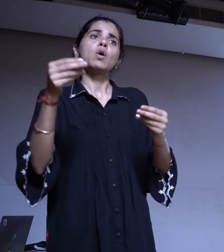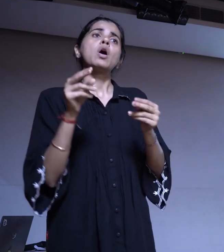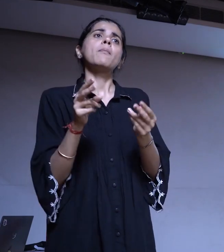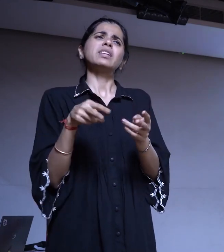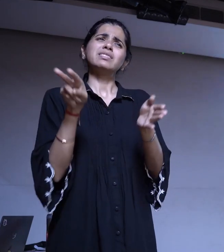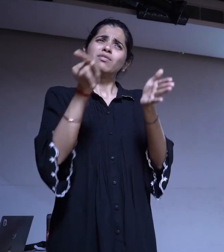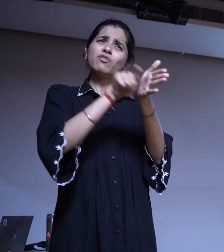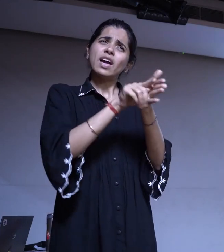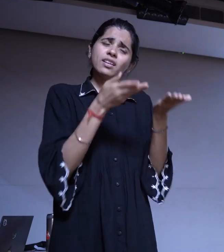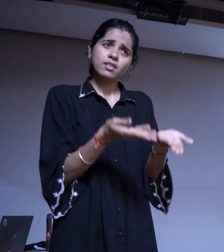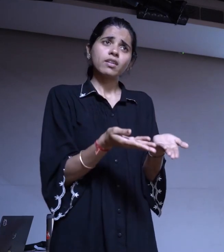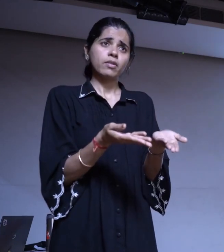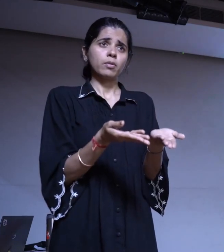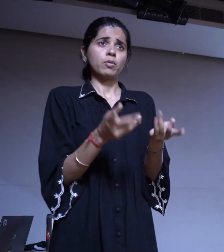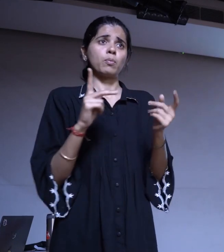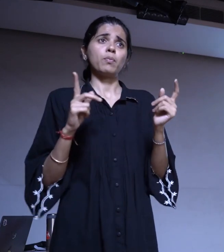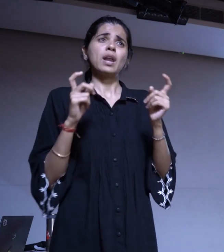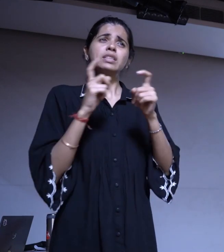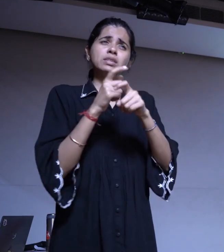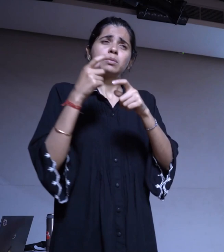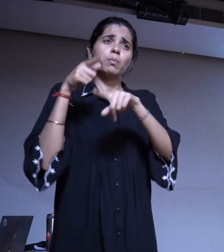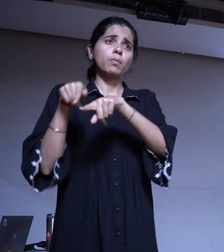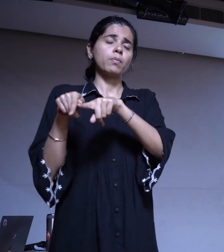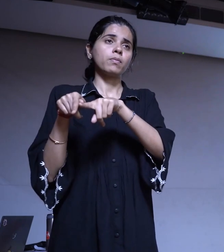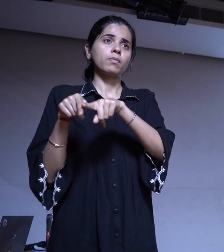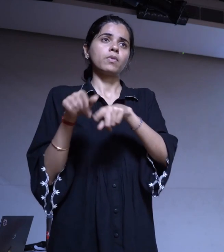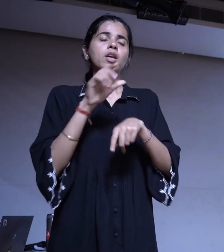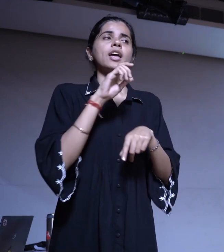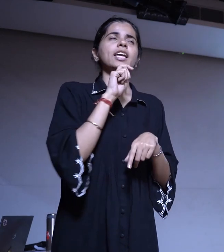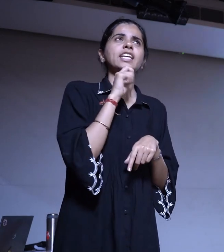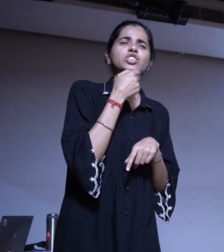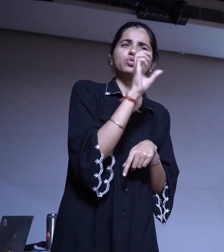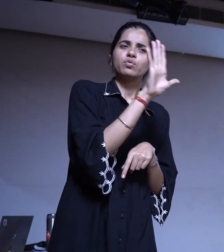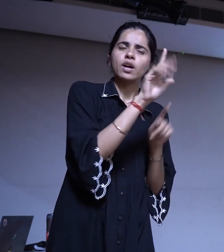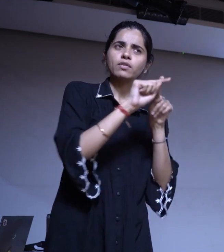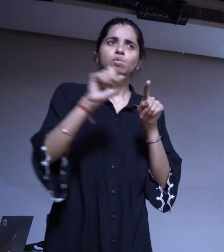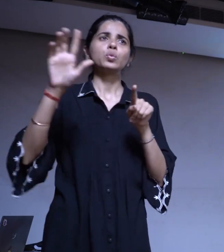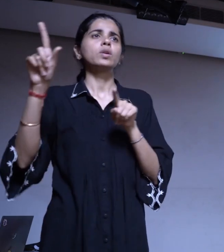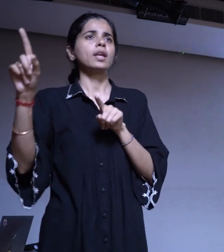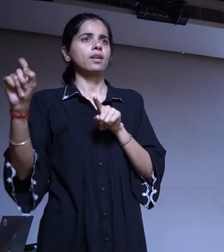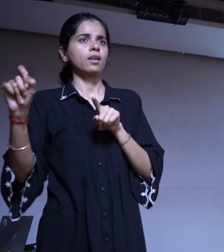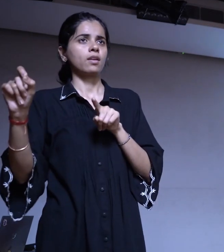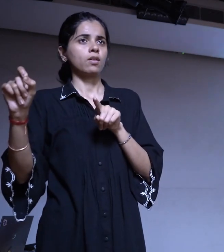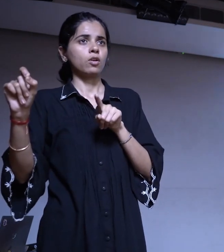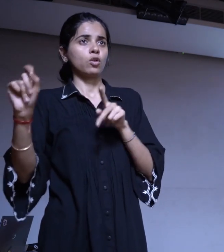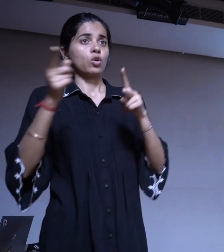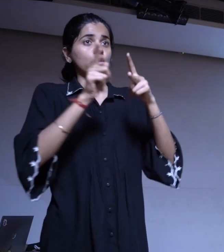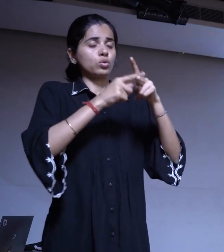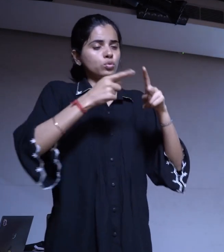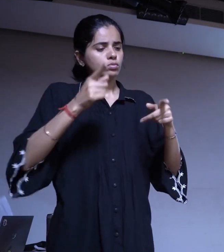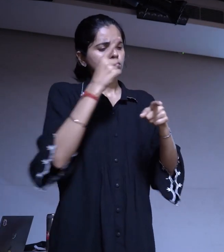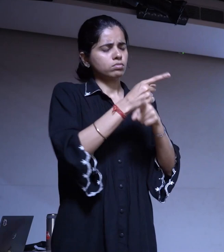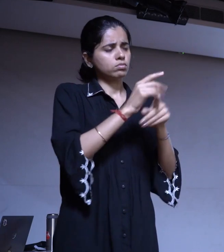still is valid for kids typically between the ages of uh 5 to 10 it has toools for